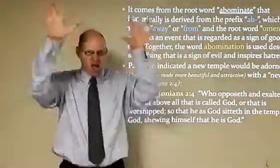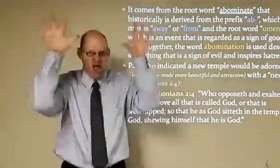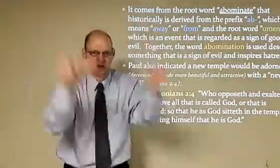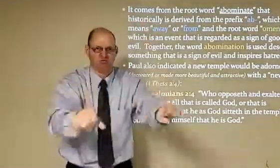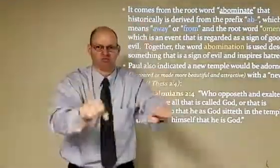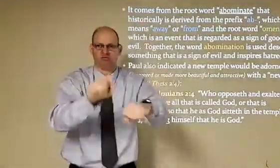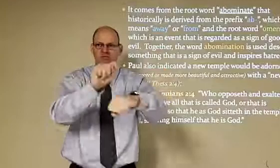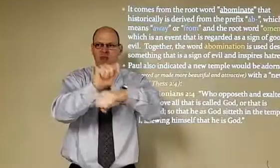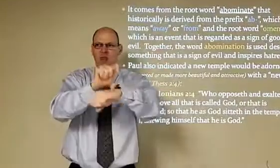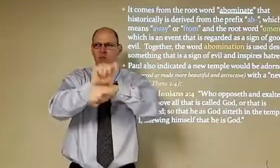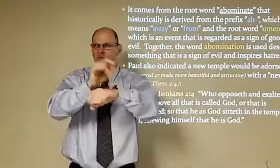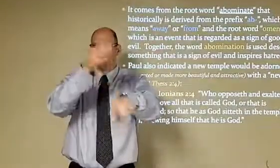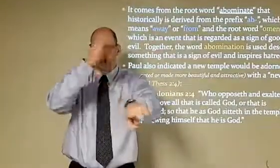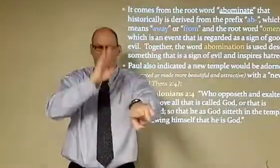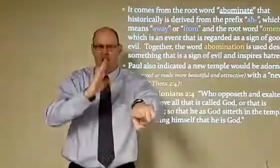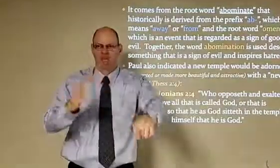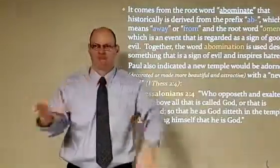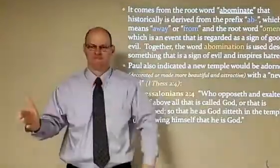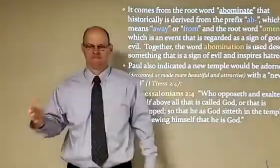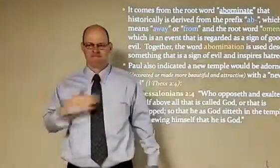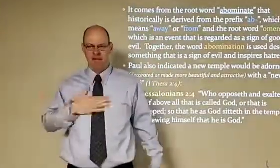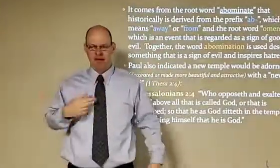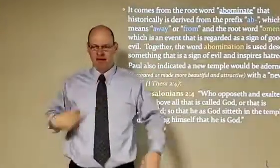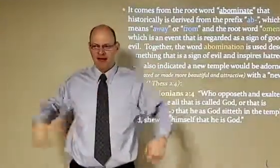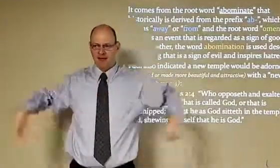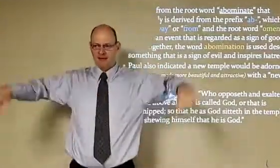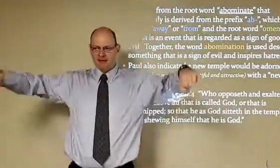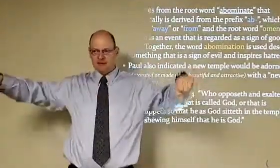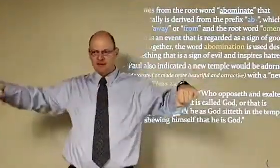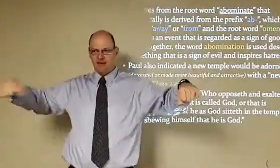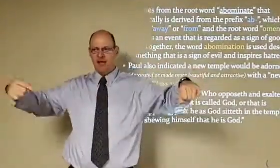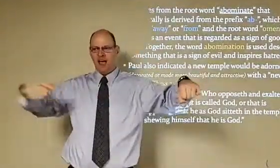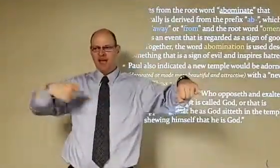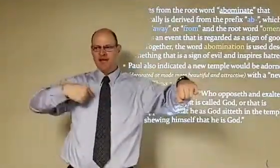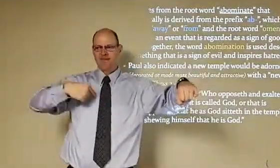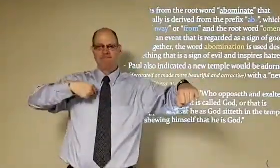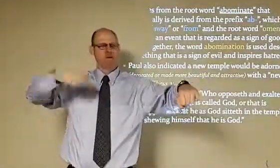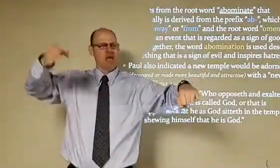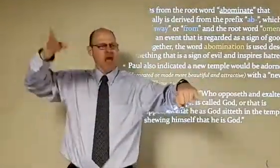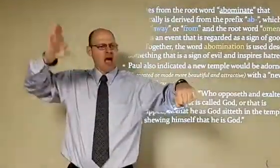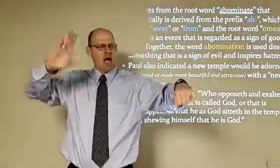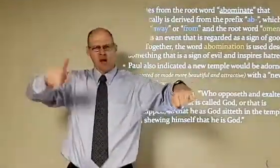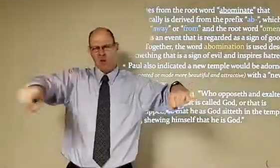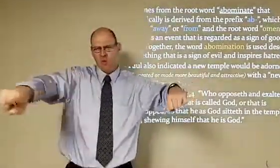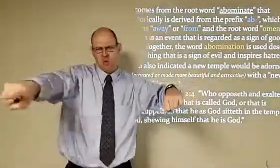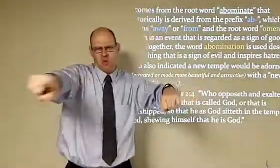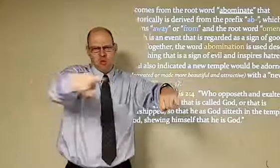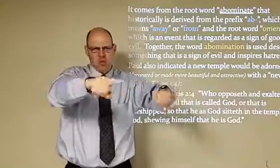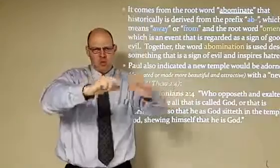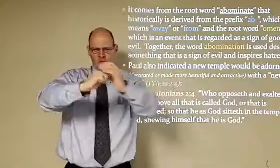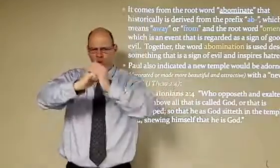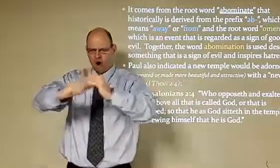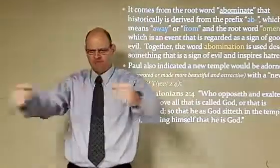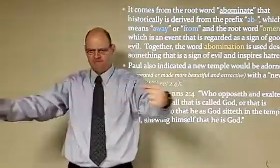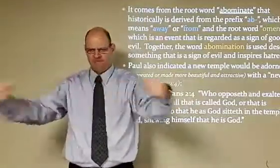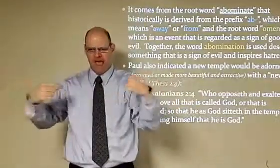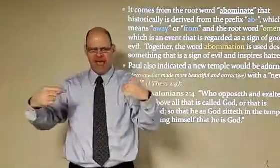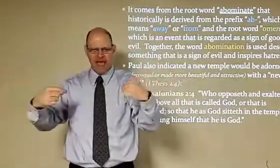And he's going to sit on the throne. And he's going to say, me, I'm God.